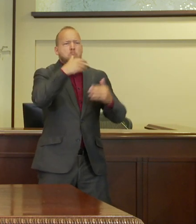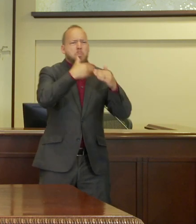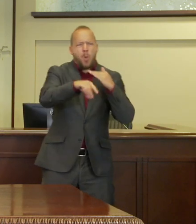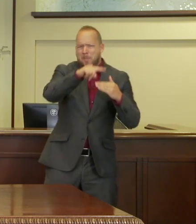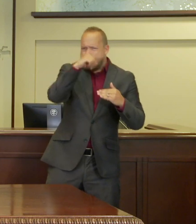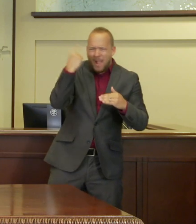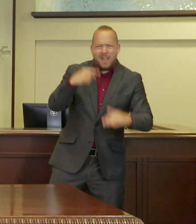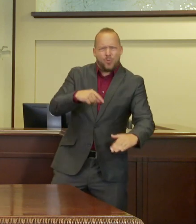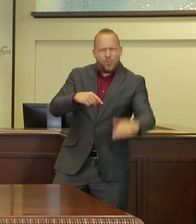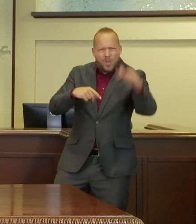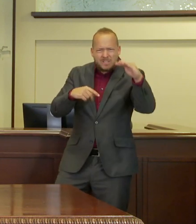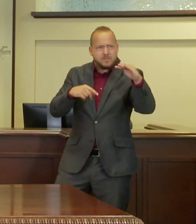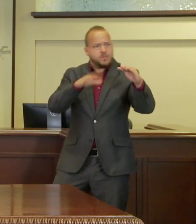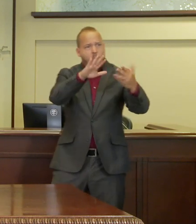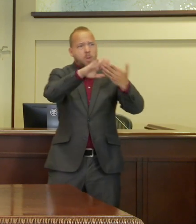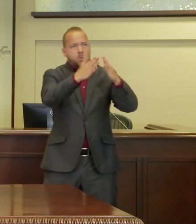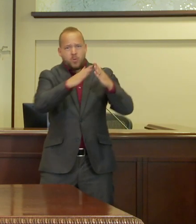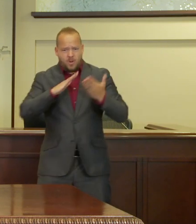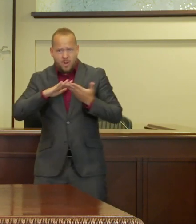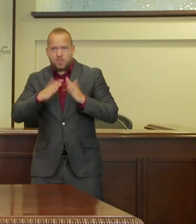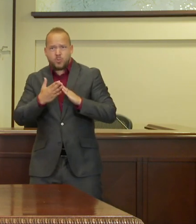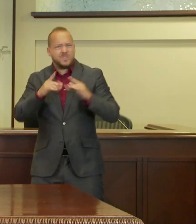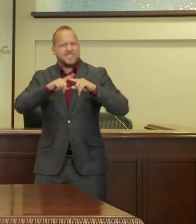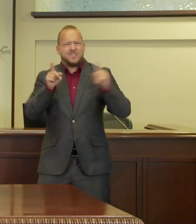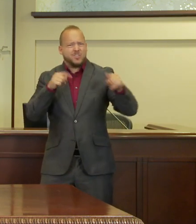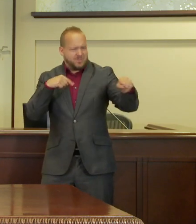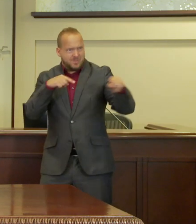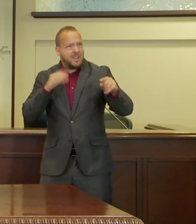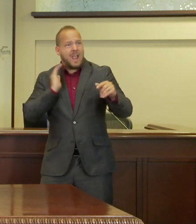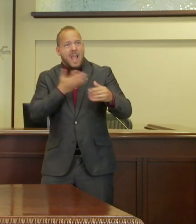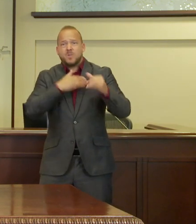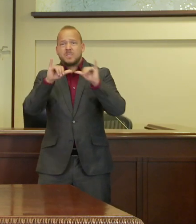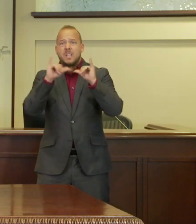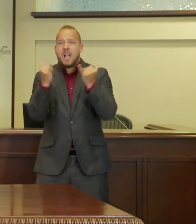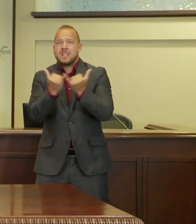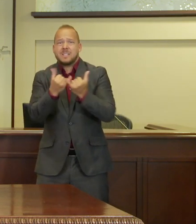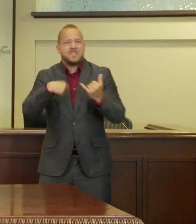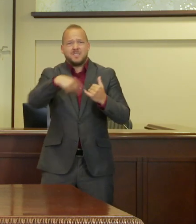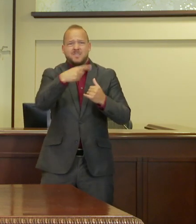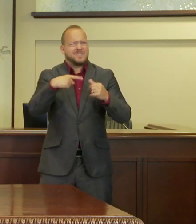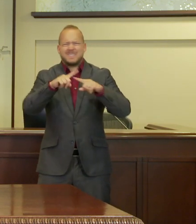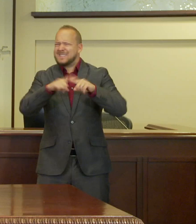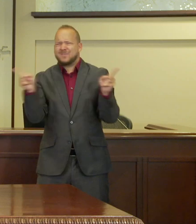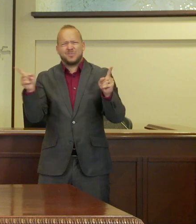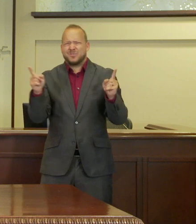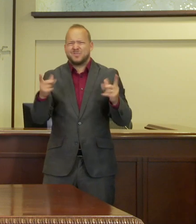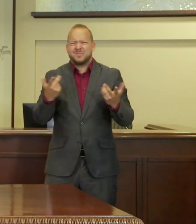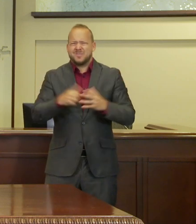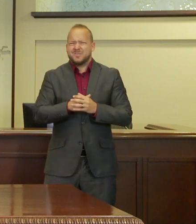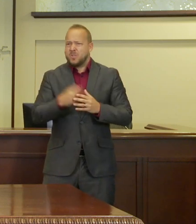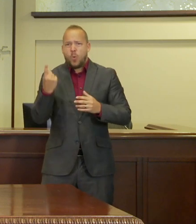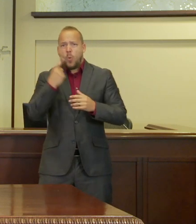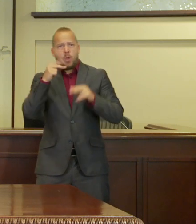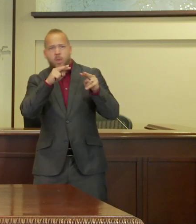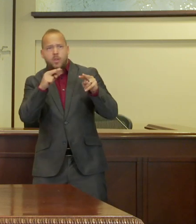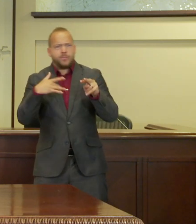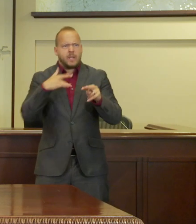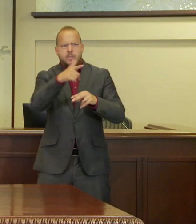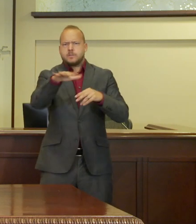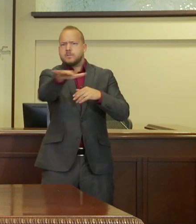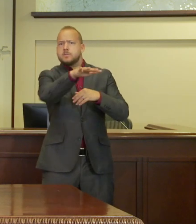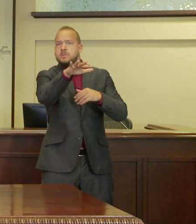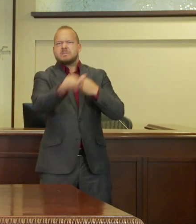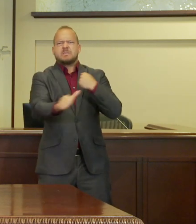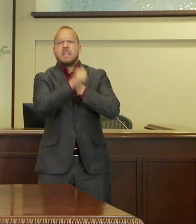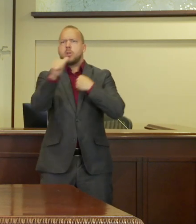our community and in our society is dangerous to them because of the institutional racism